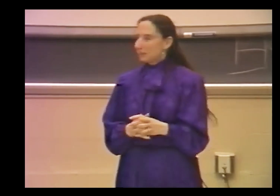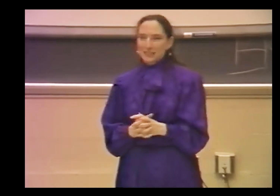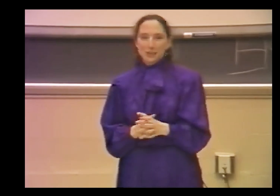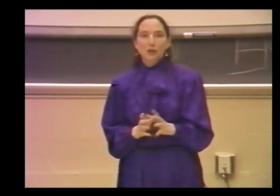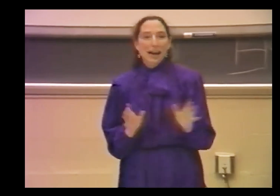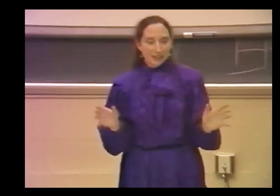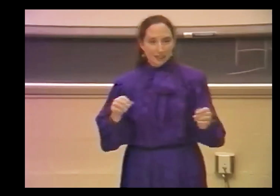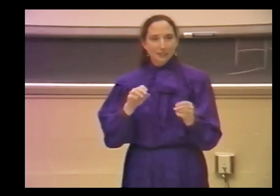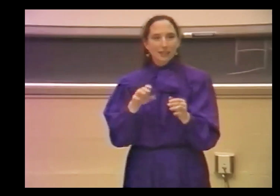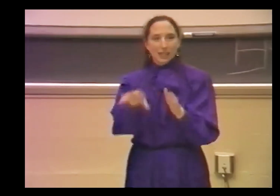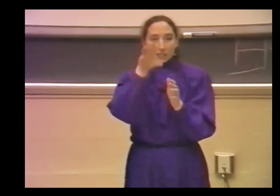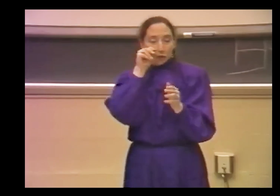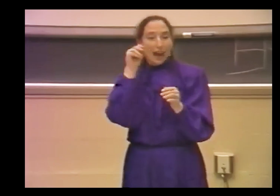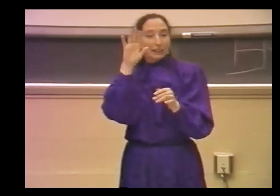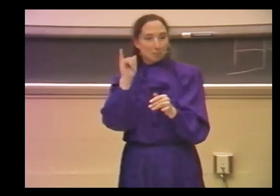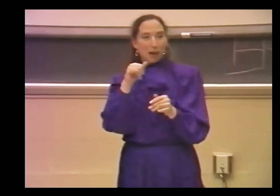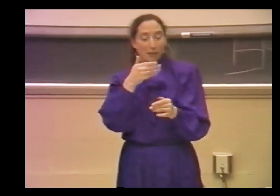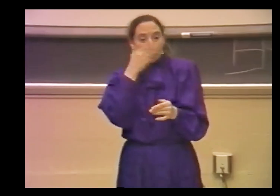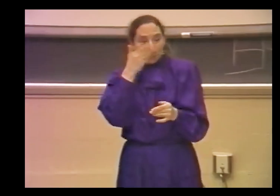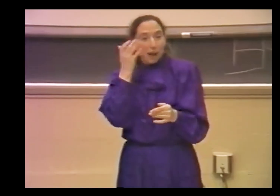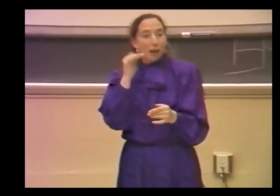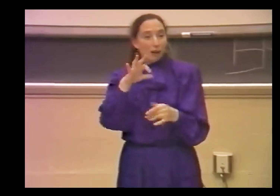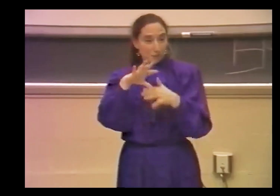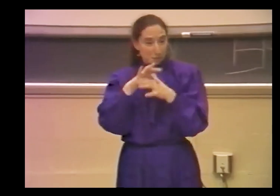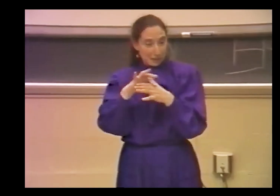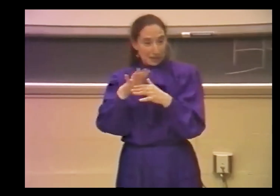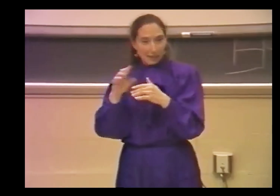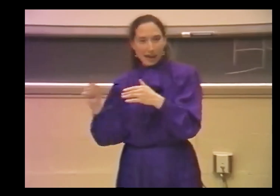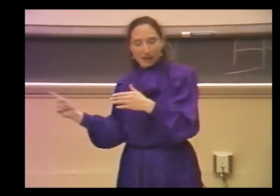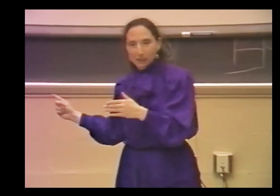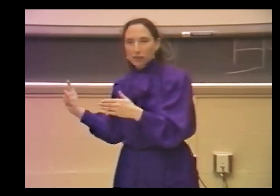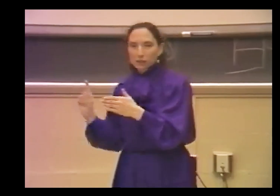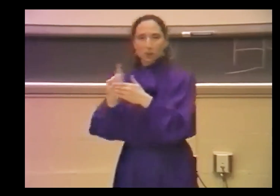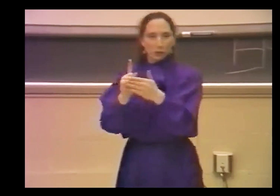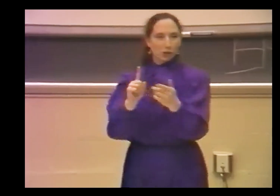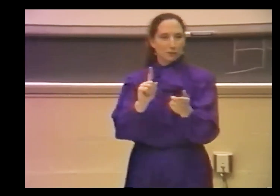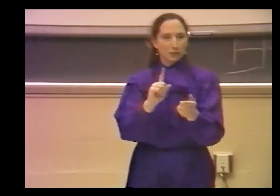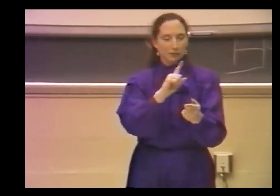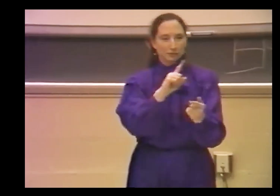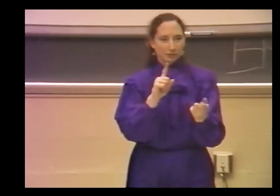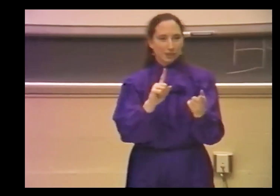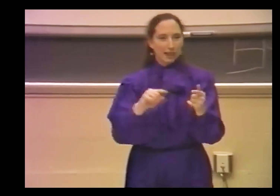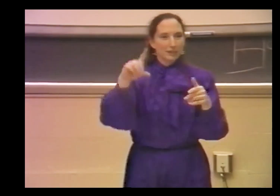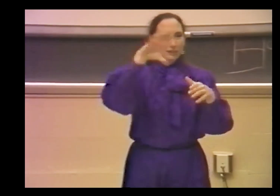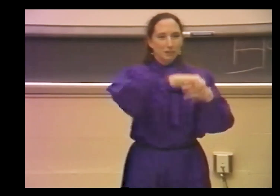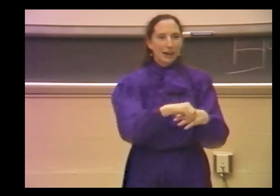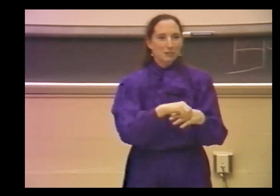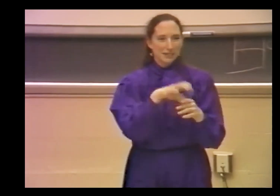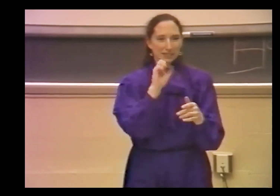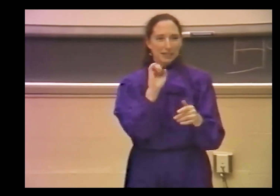is attracted by the smell of the meat and goes over and grabs the